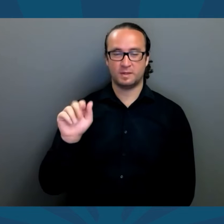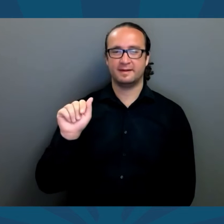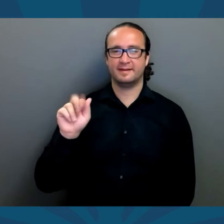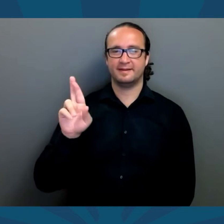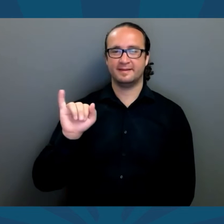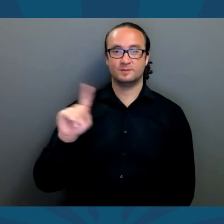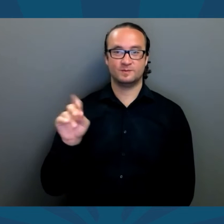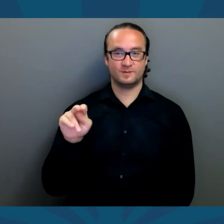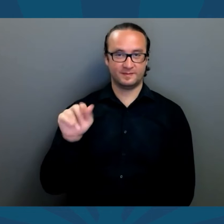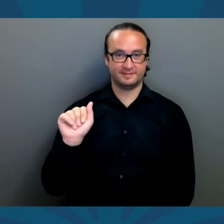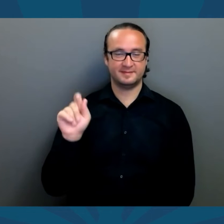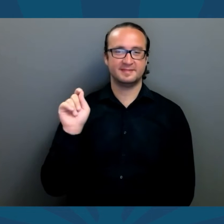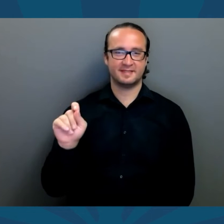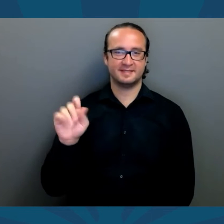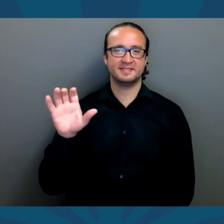www.christianforarizona.com.